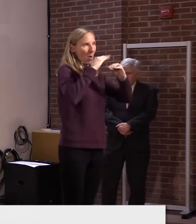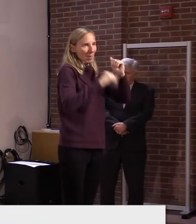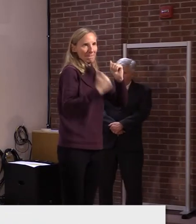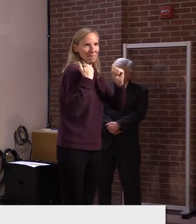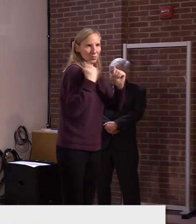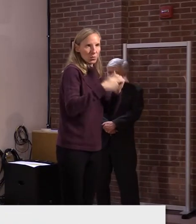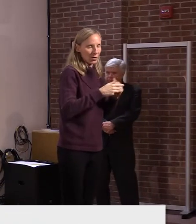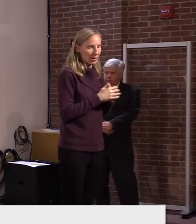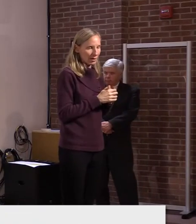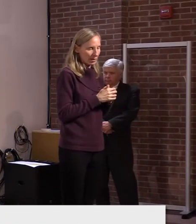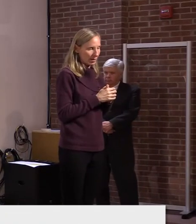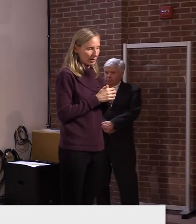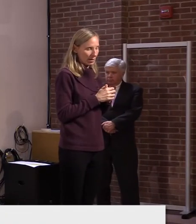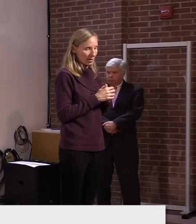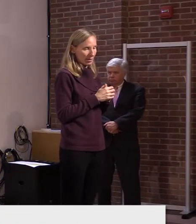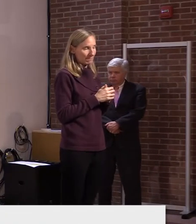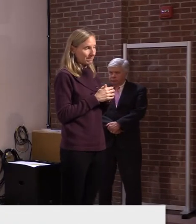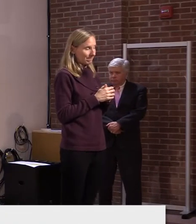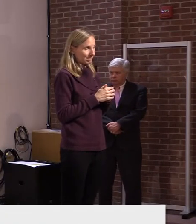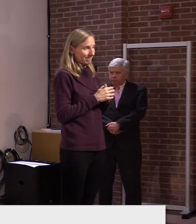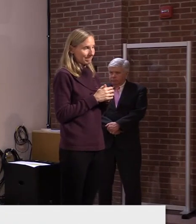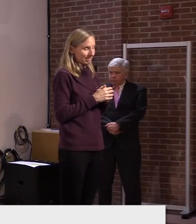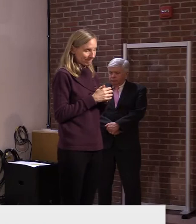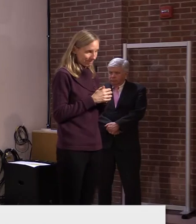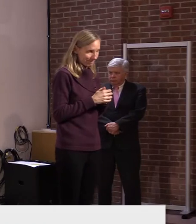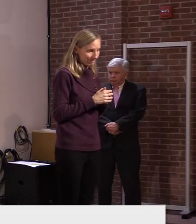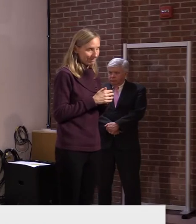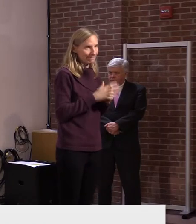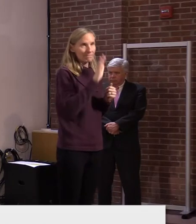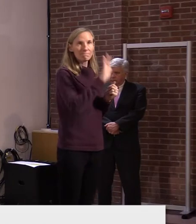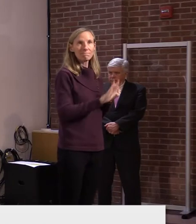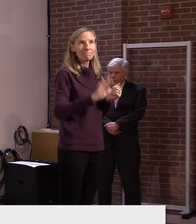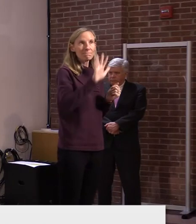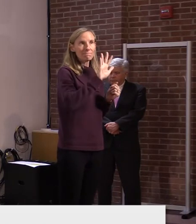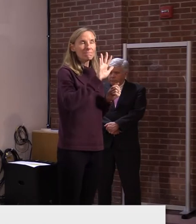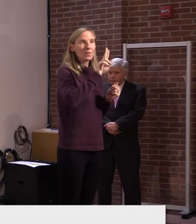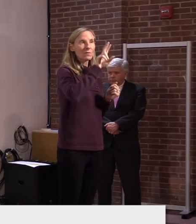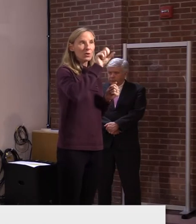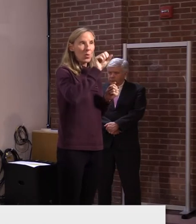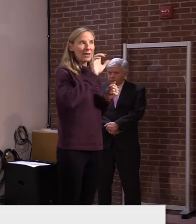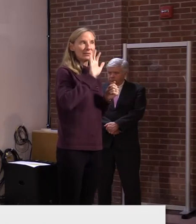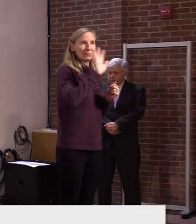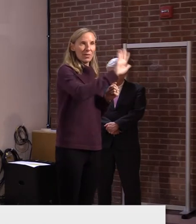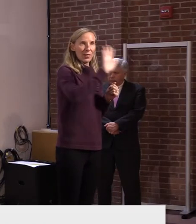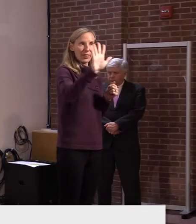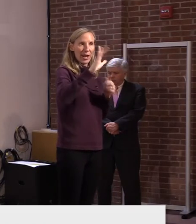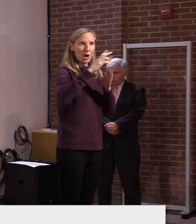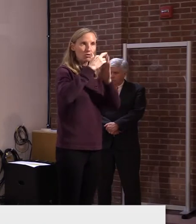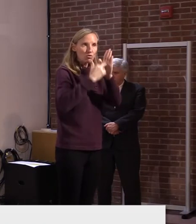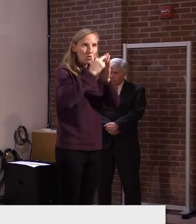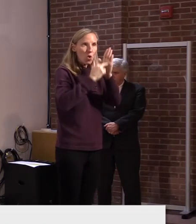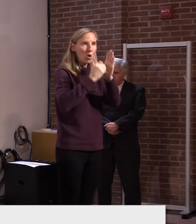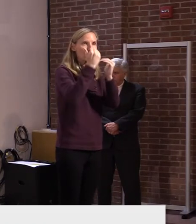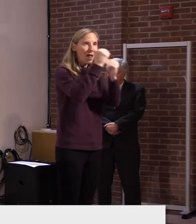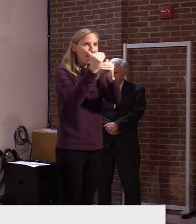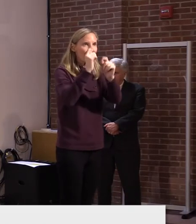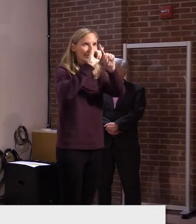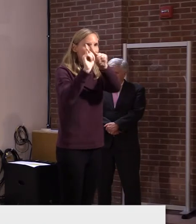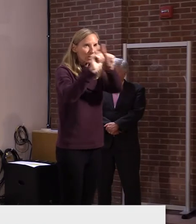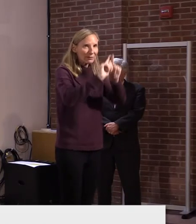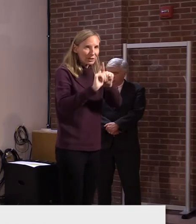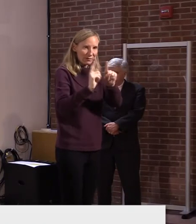not seeing in other states across the country with different guidelines, we're not seeing